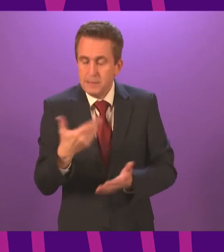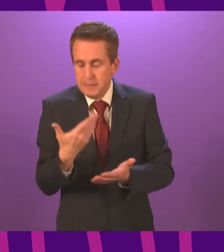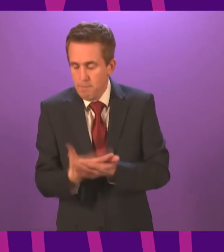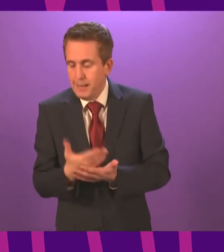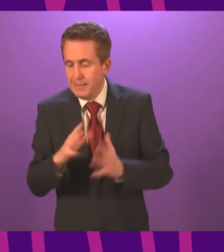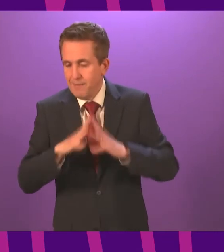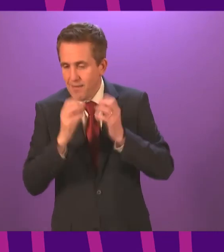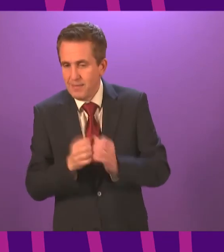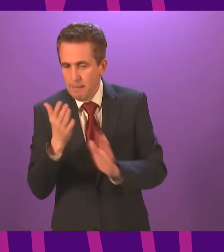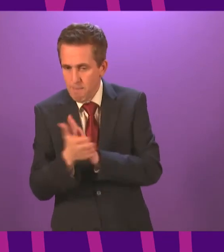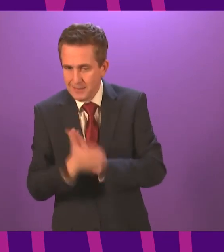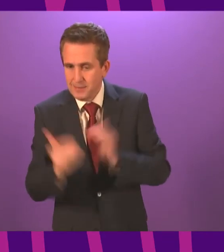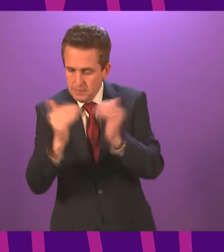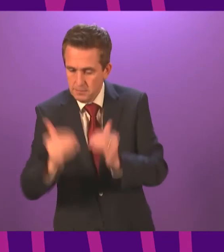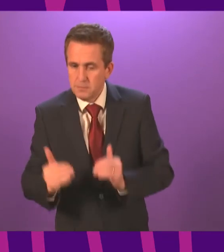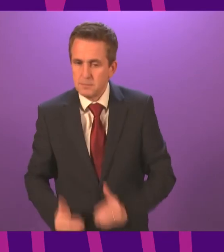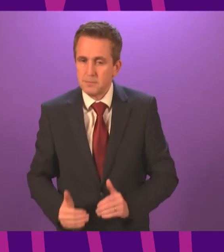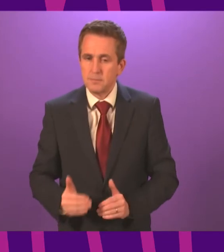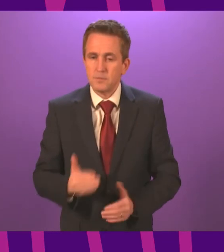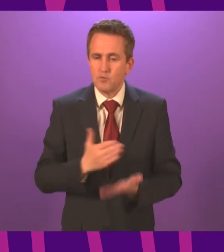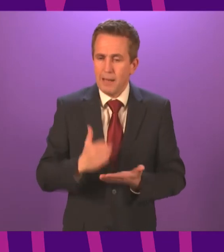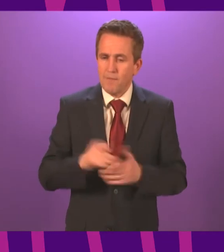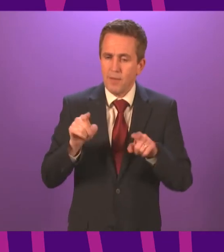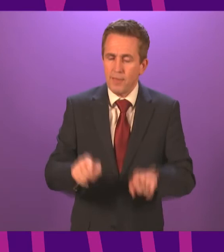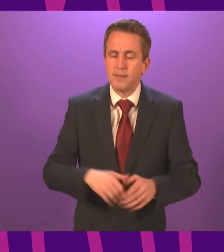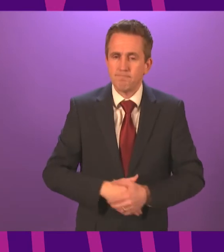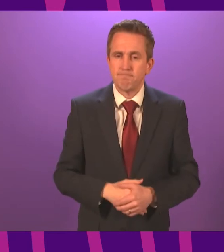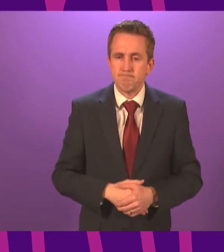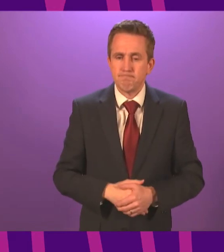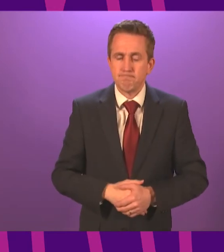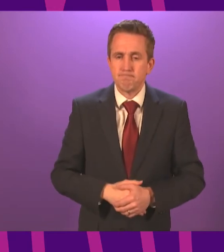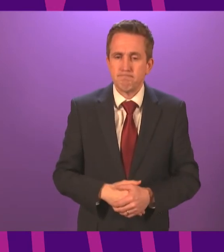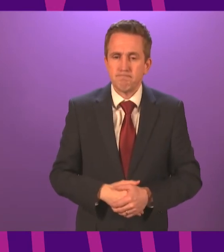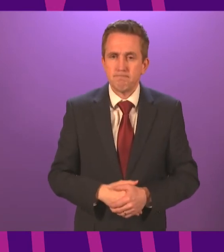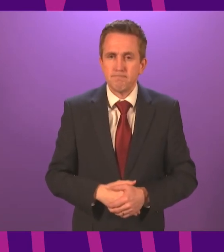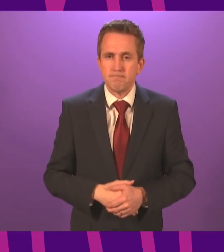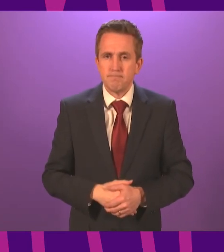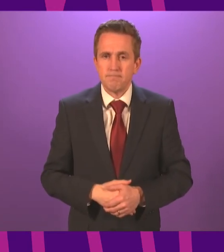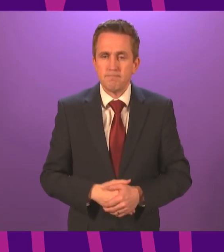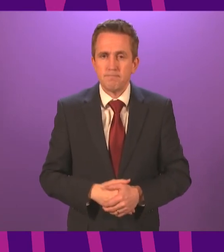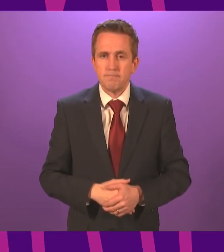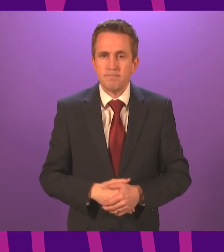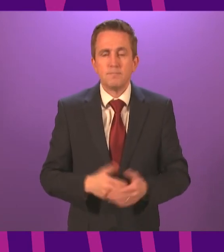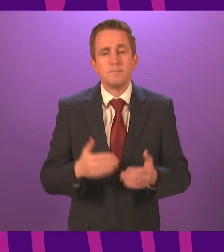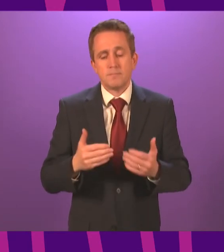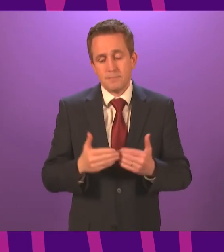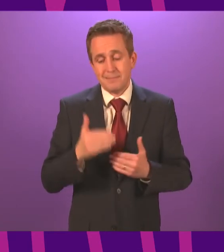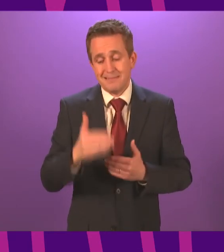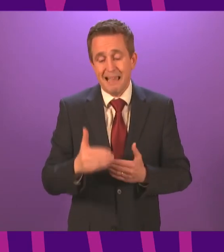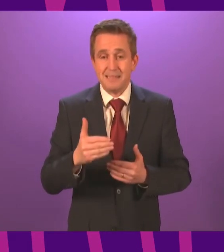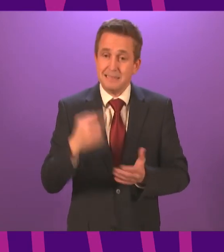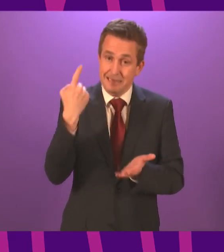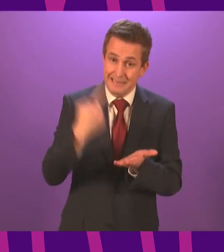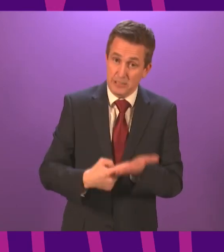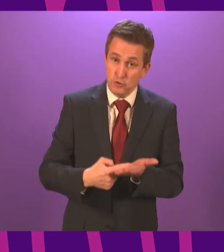said in the statement. Thank you, Presiding Officer. Thank you very much, Cabinet Secretary, for that clarification. We're going to move now to decision time. The